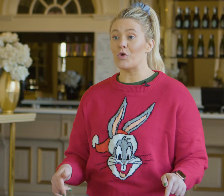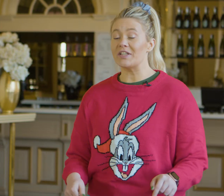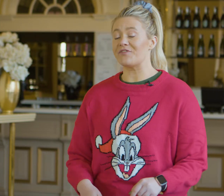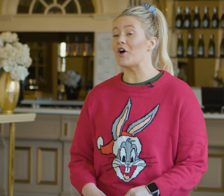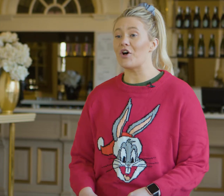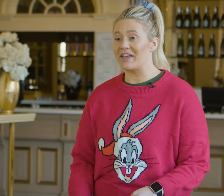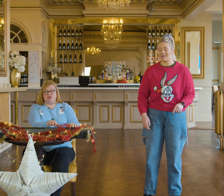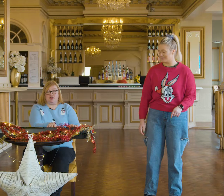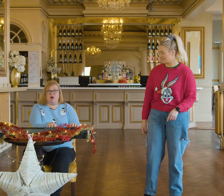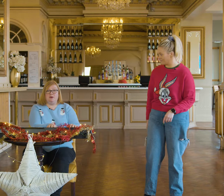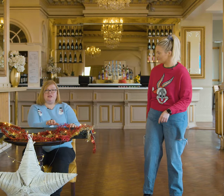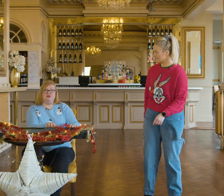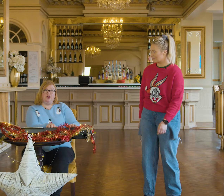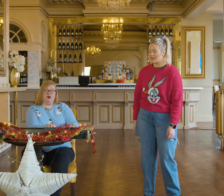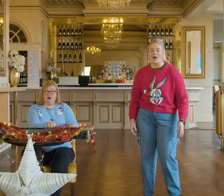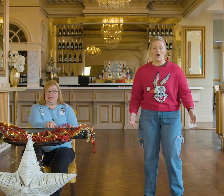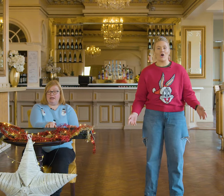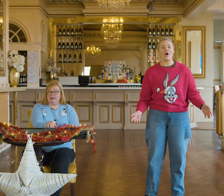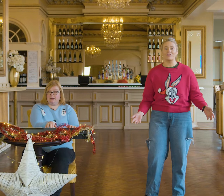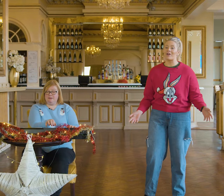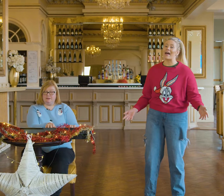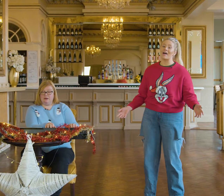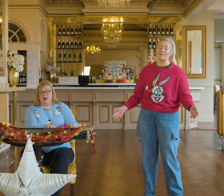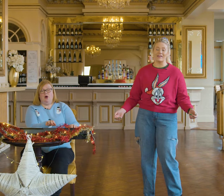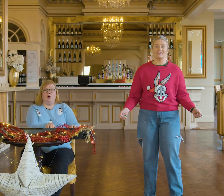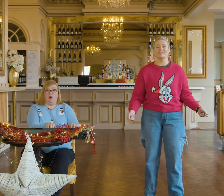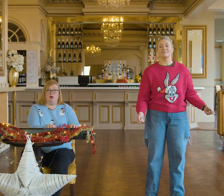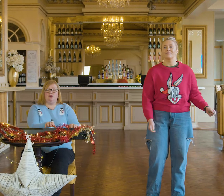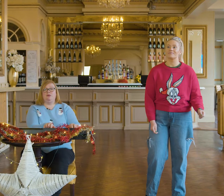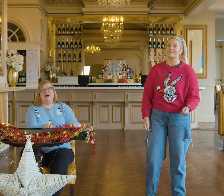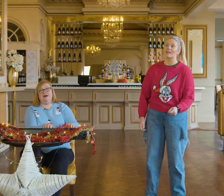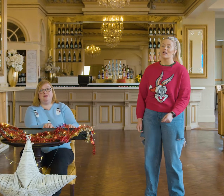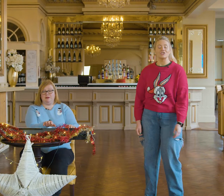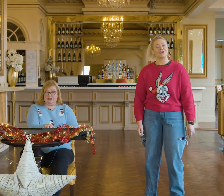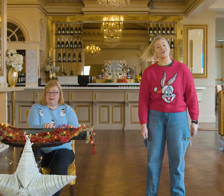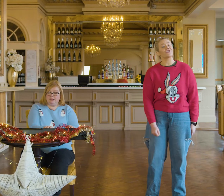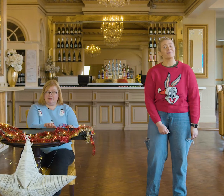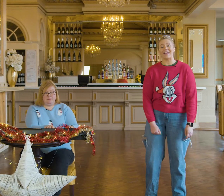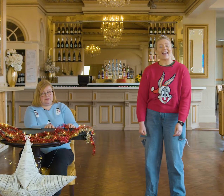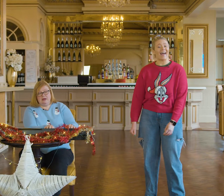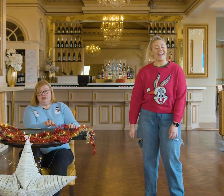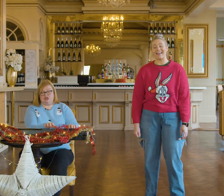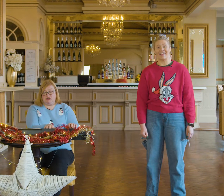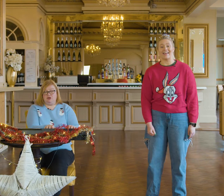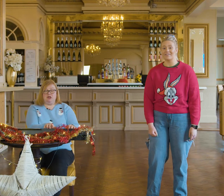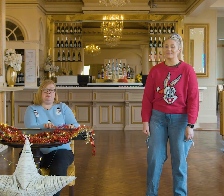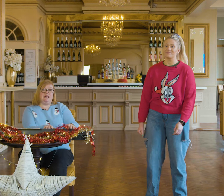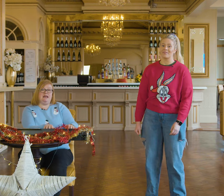is falling Snow is falling all around me. all around me. Children playing, Children